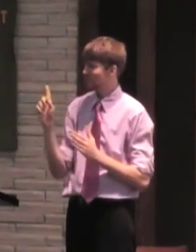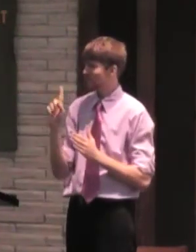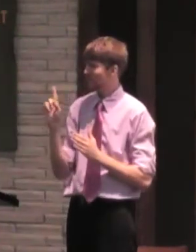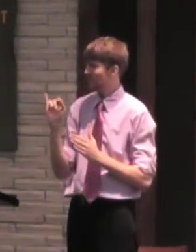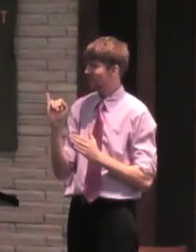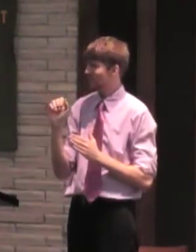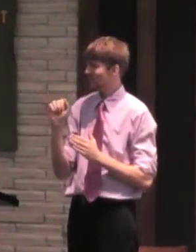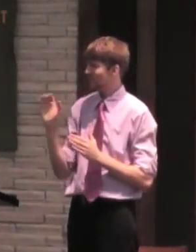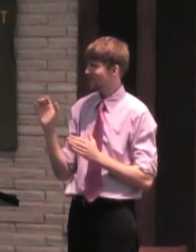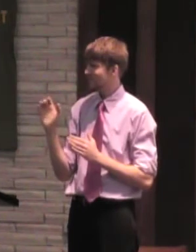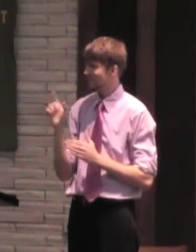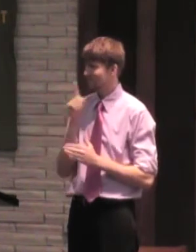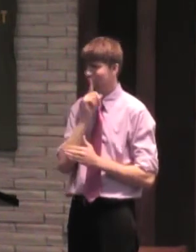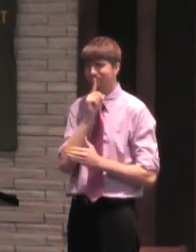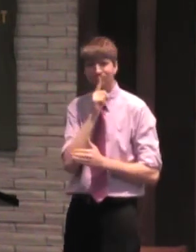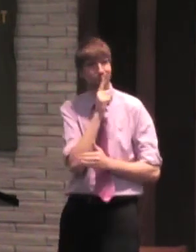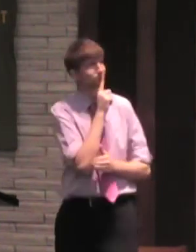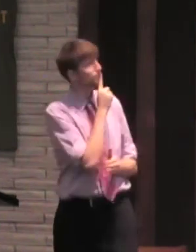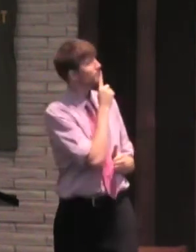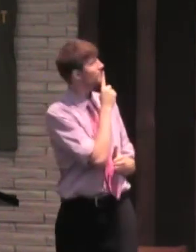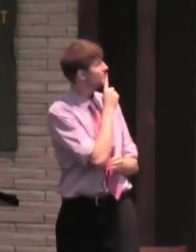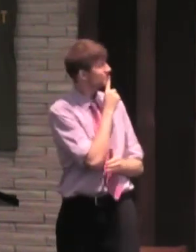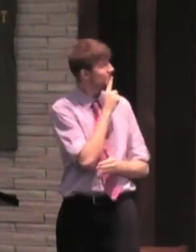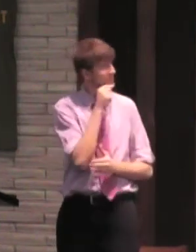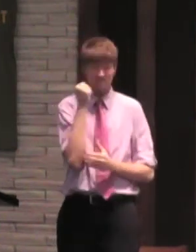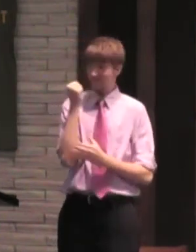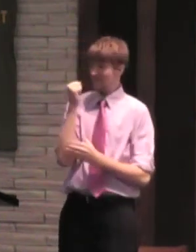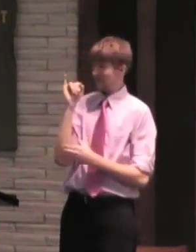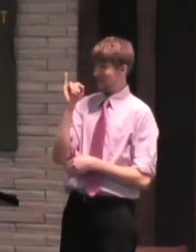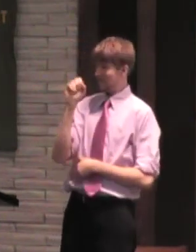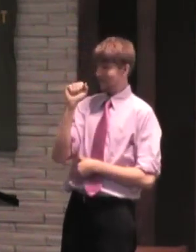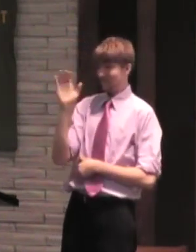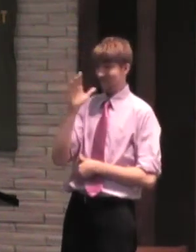Beersheba. Well, where's Isaac?